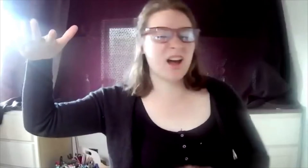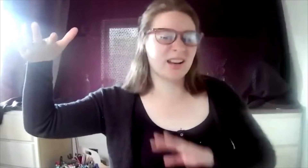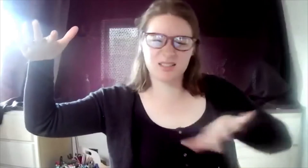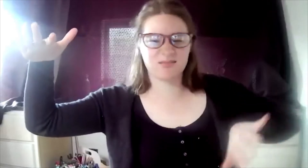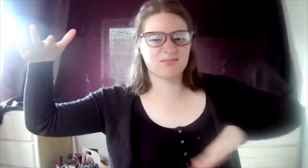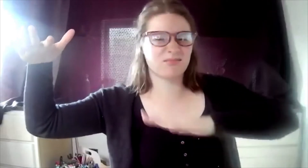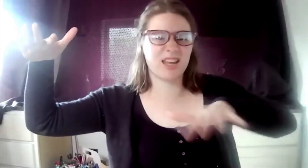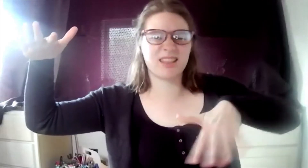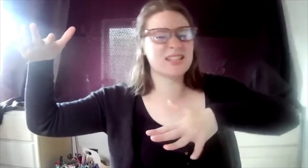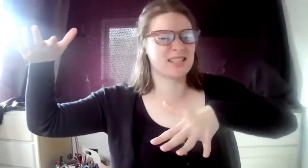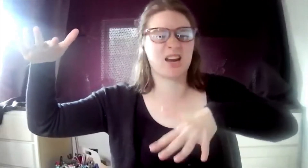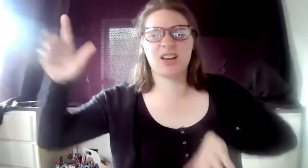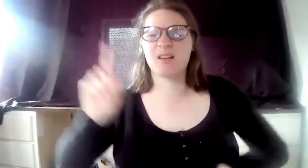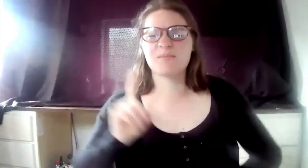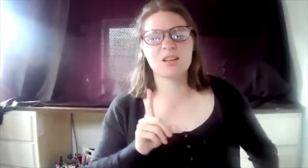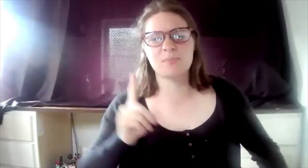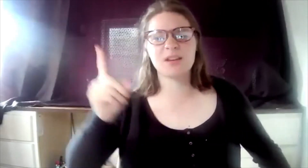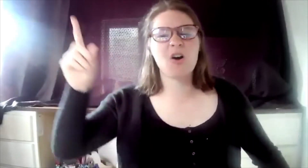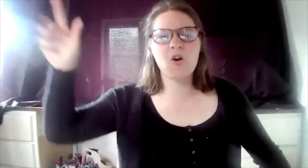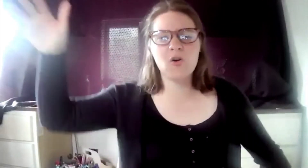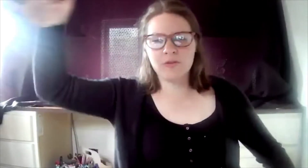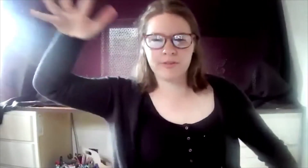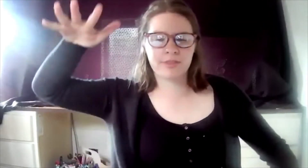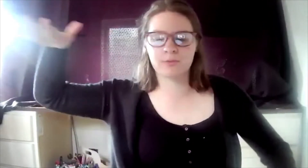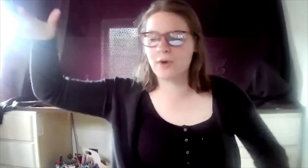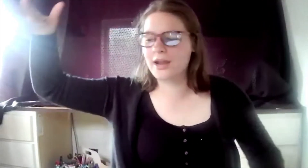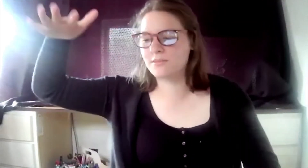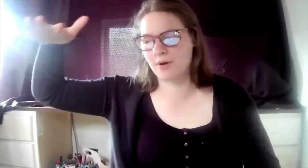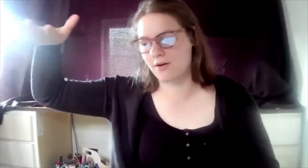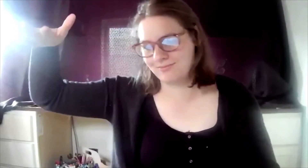not in this area. I'm going to be over the rainbow.